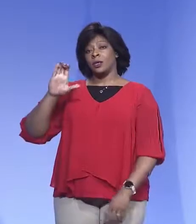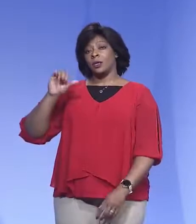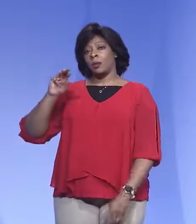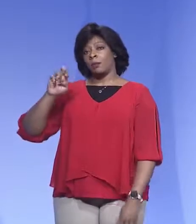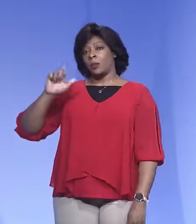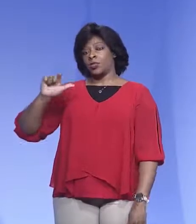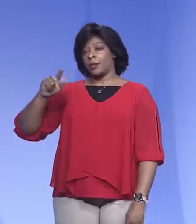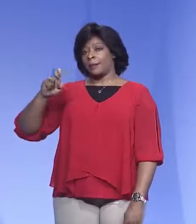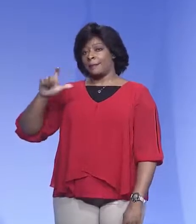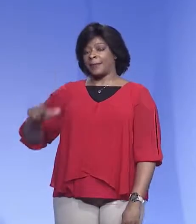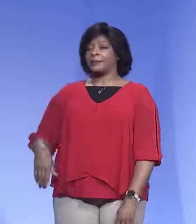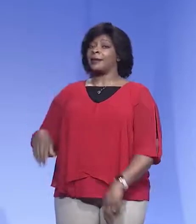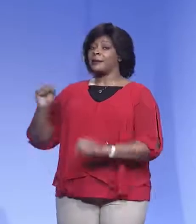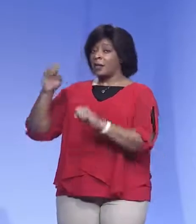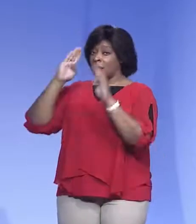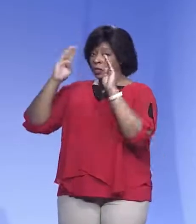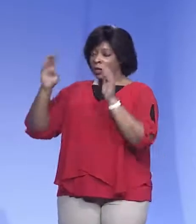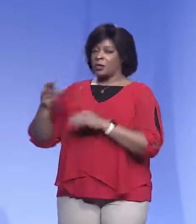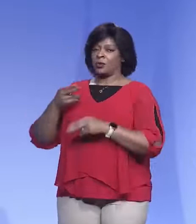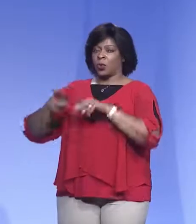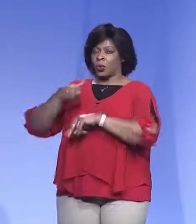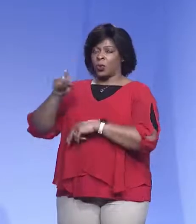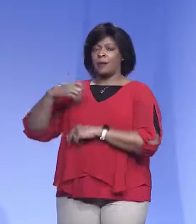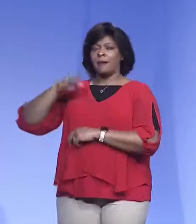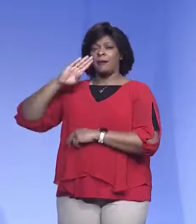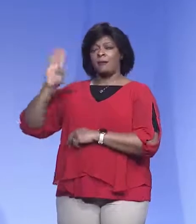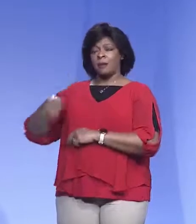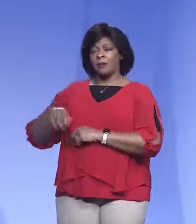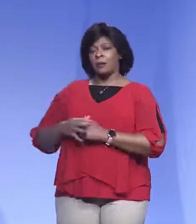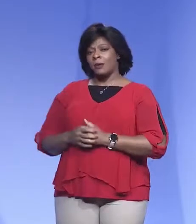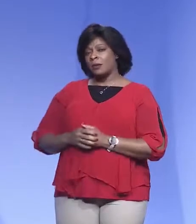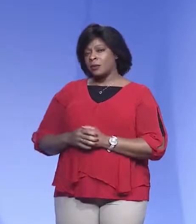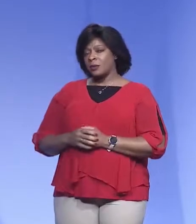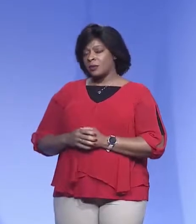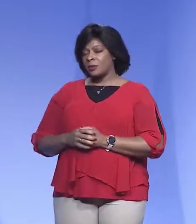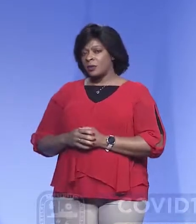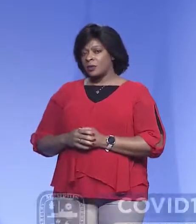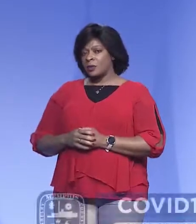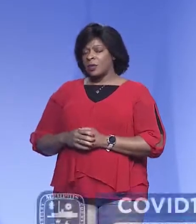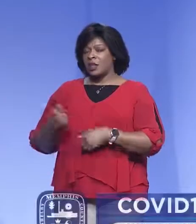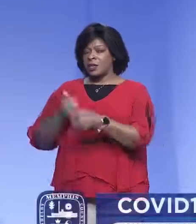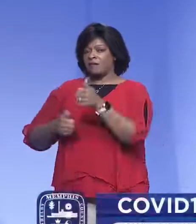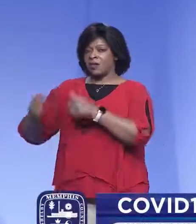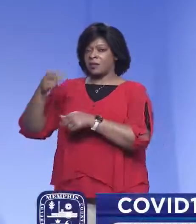Yes, hello. Quick question. I know that the officials